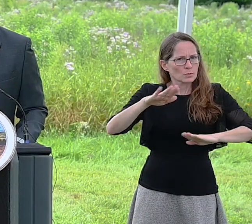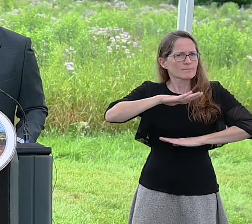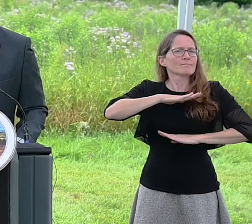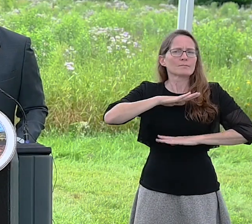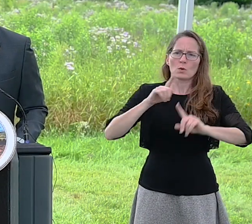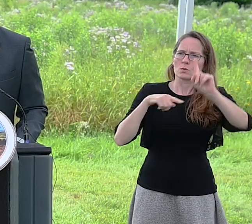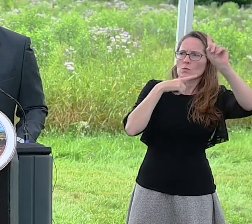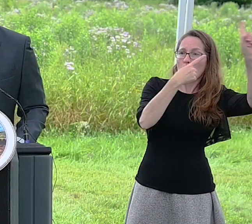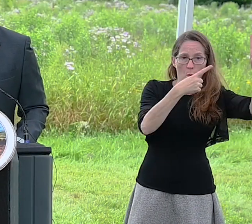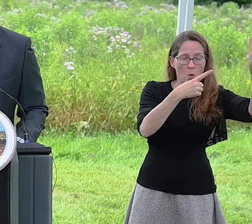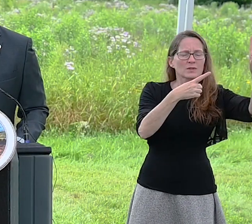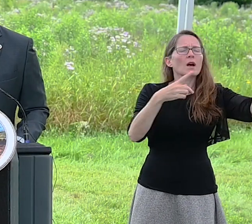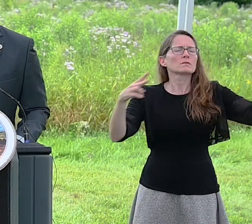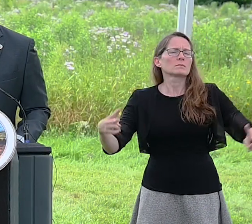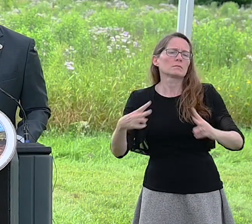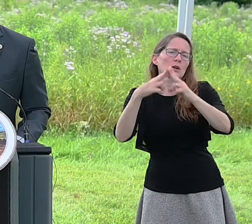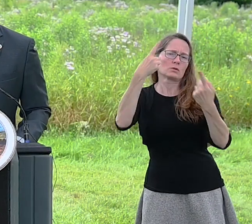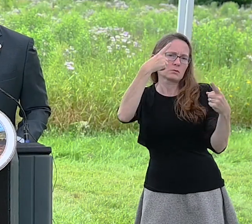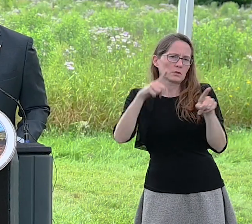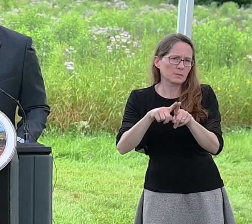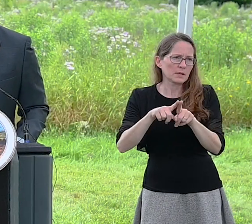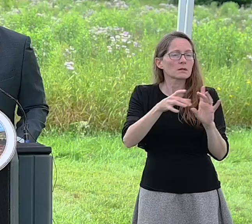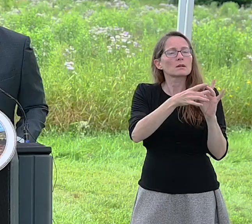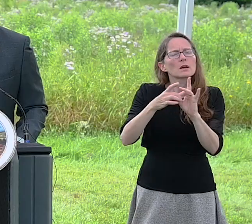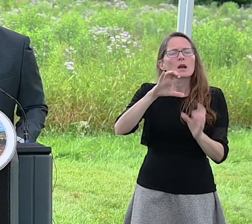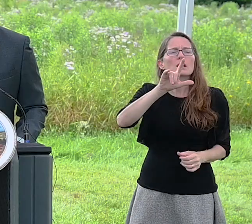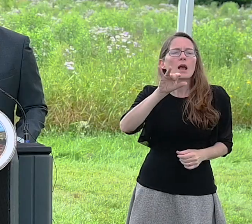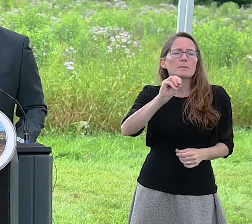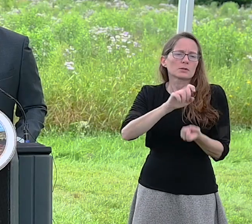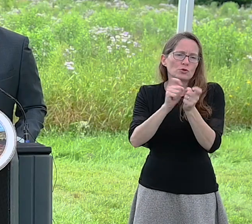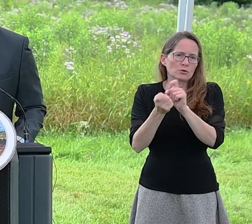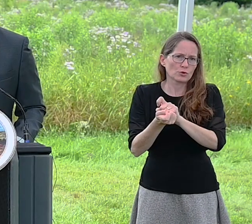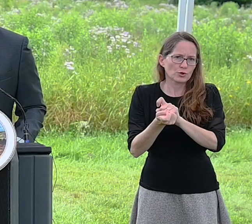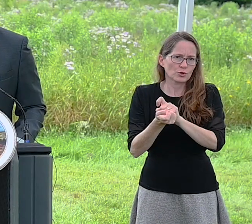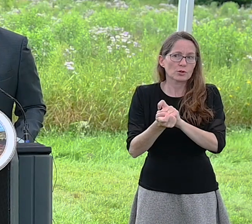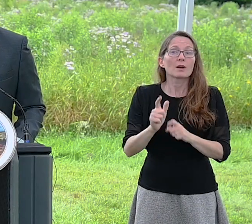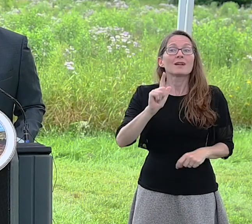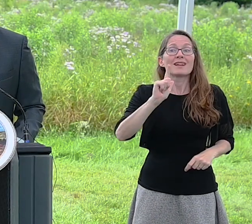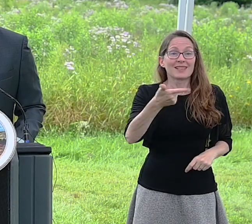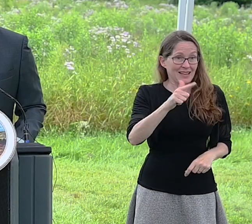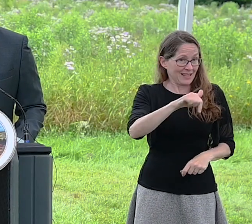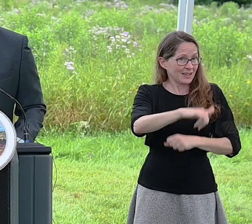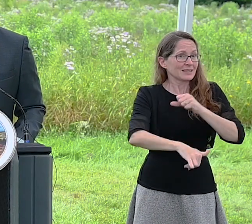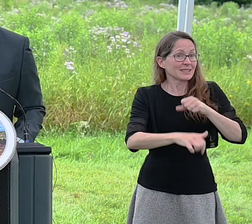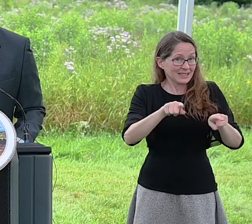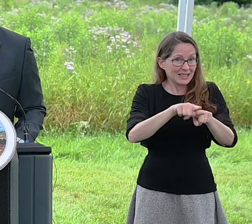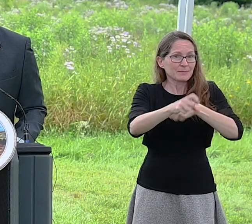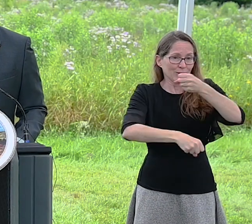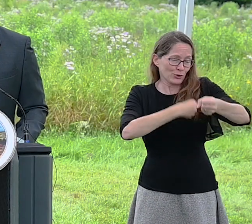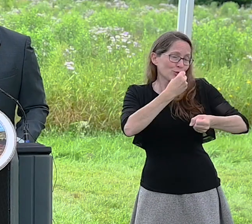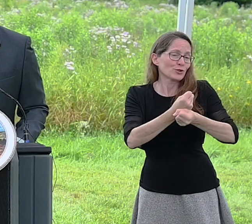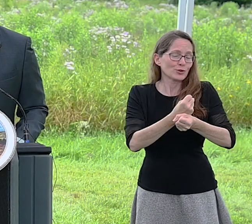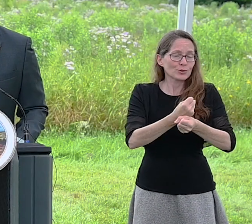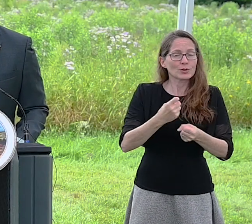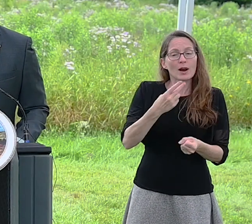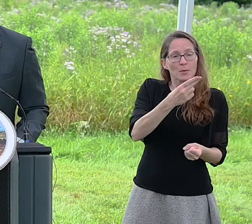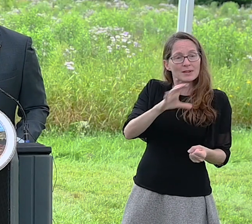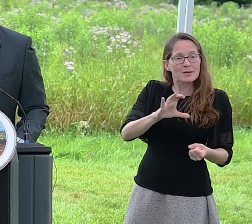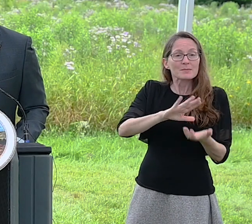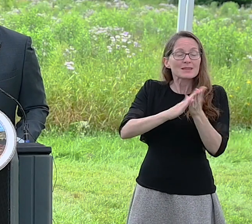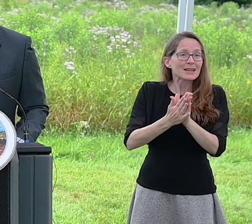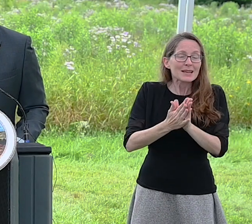change. Later that year, Howard County became our nation's first county to accept the U.S.